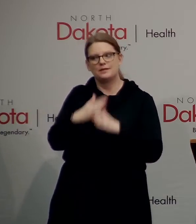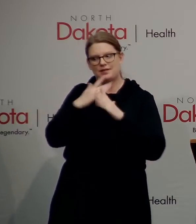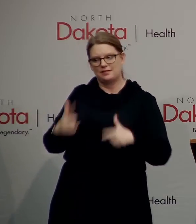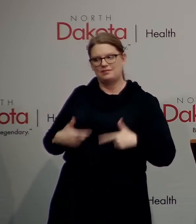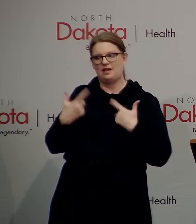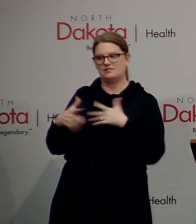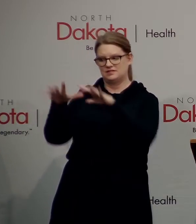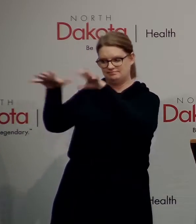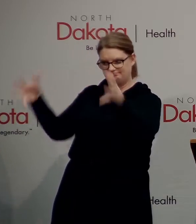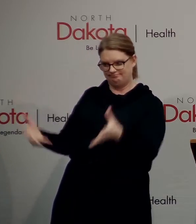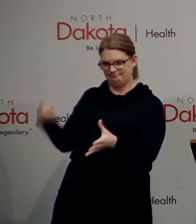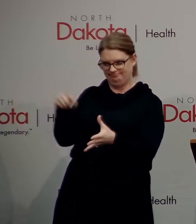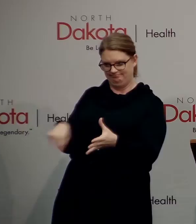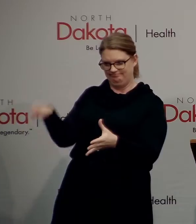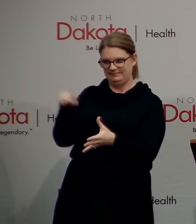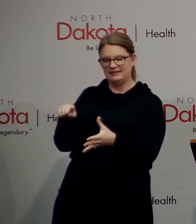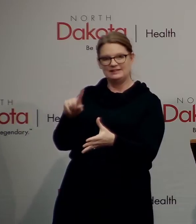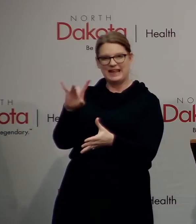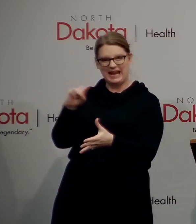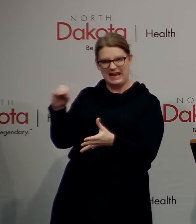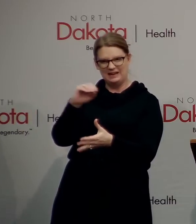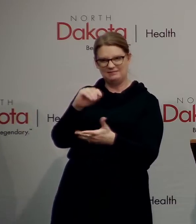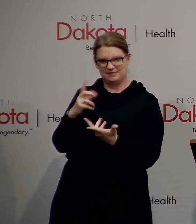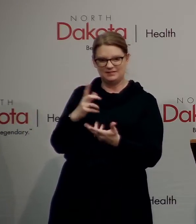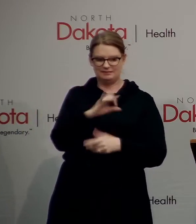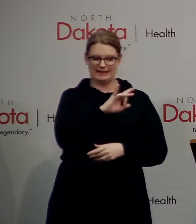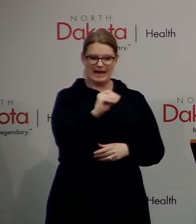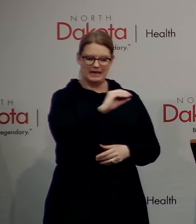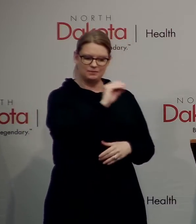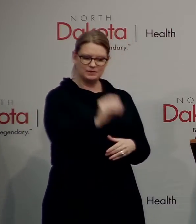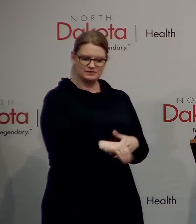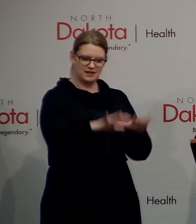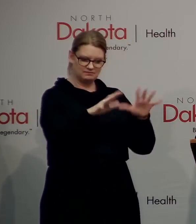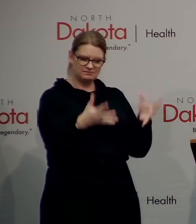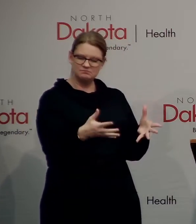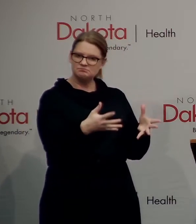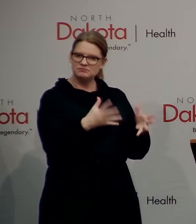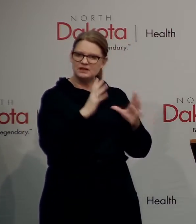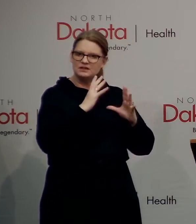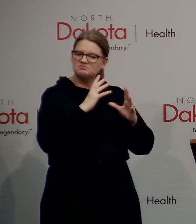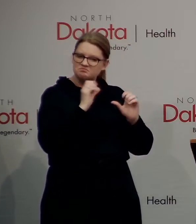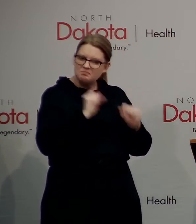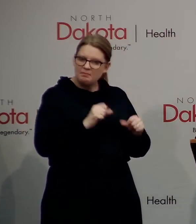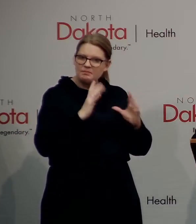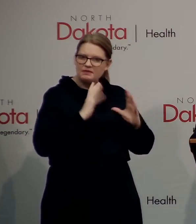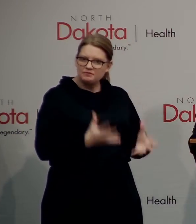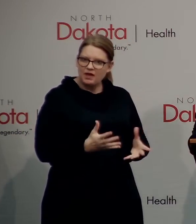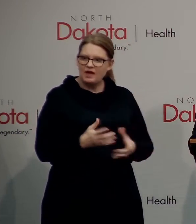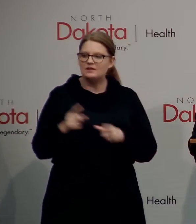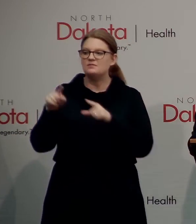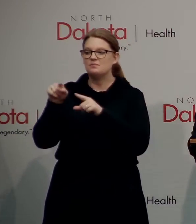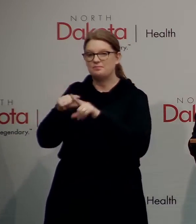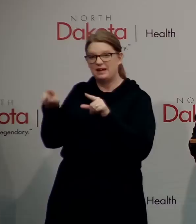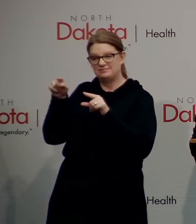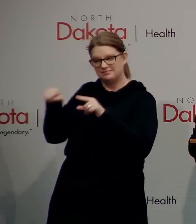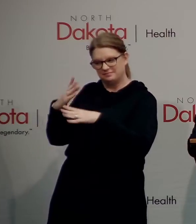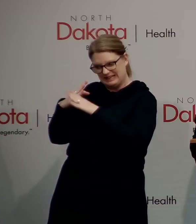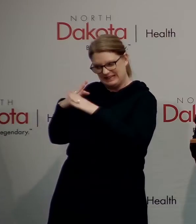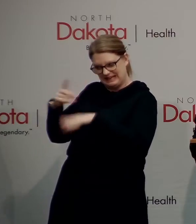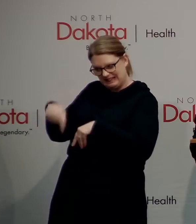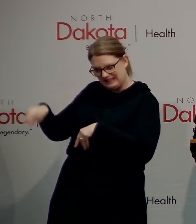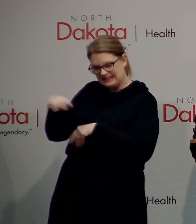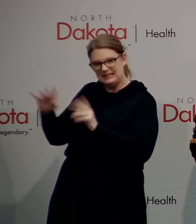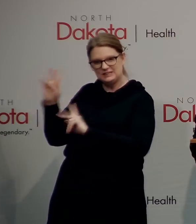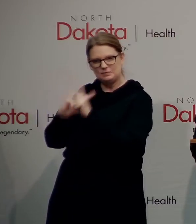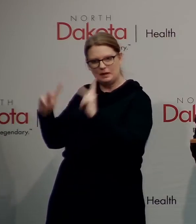about the folks that are in the 80% that are not vulnerable to make decisions about social distancing that will slow the spread of this, that will